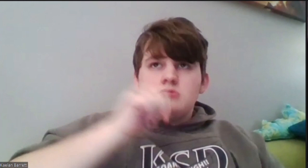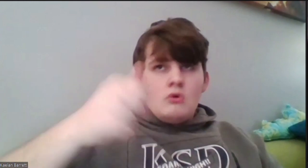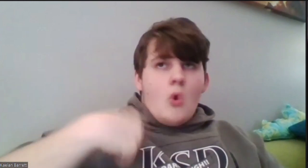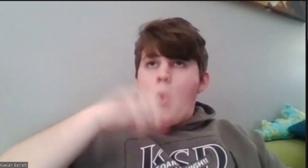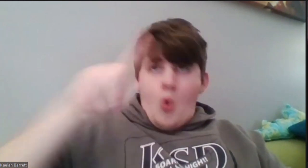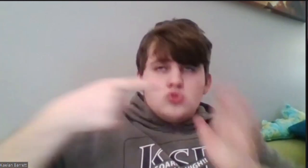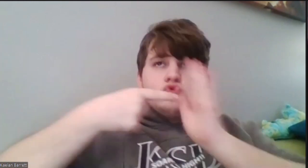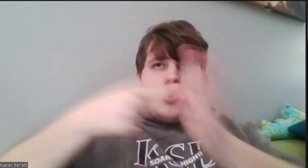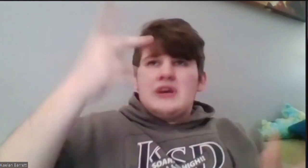Well, if you don't believe it,